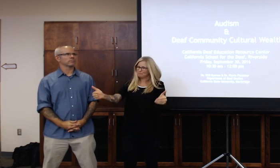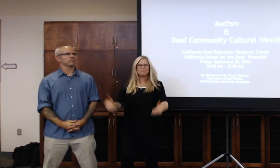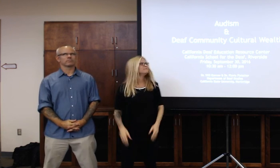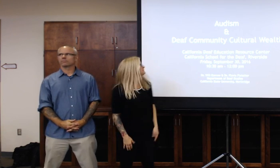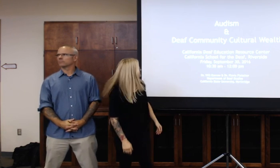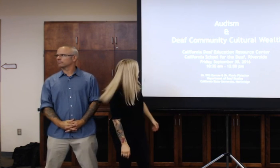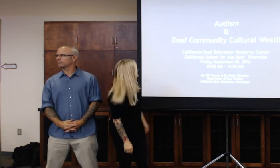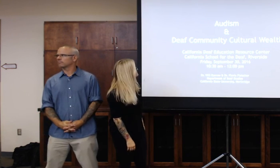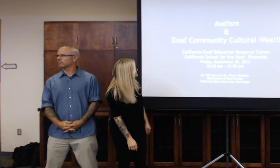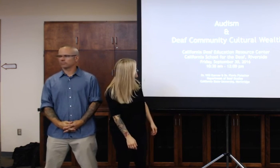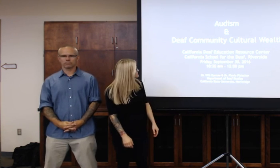start.